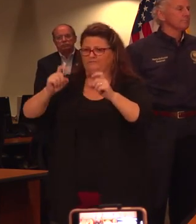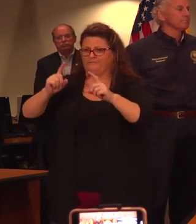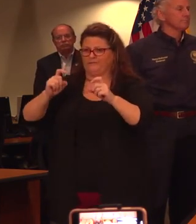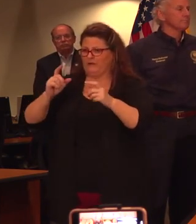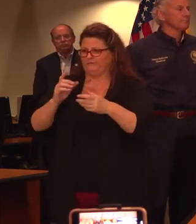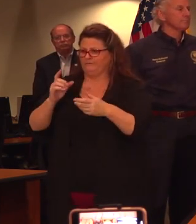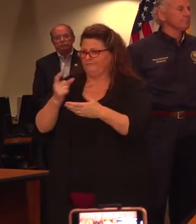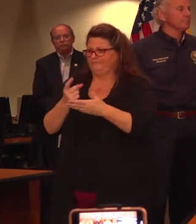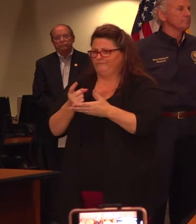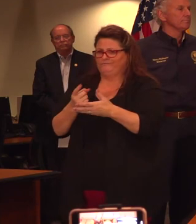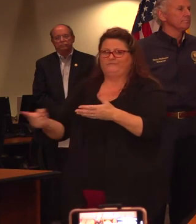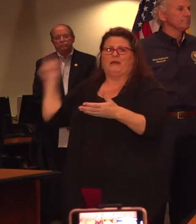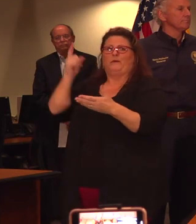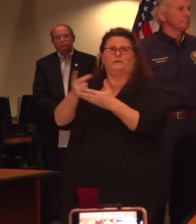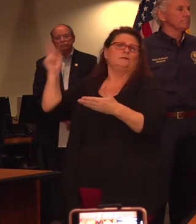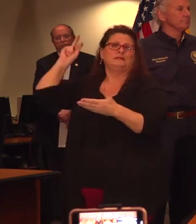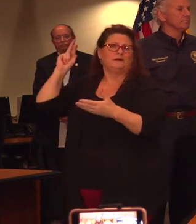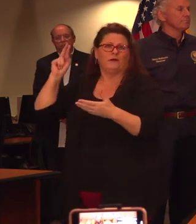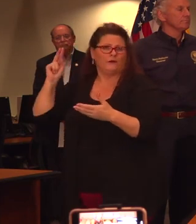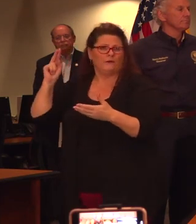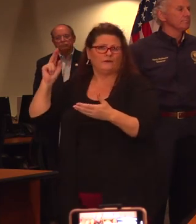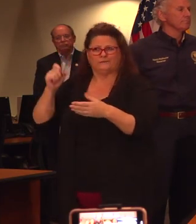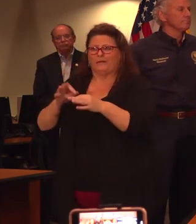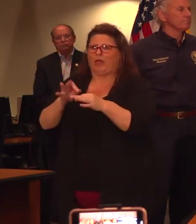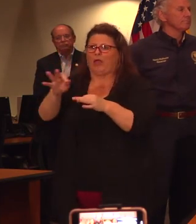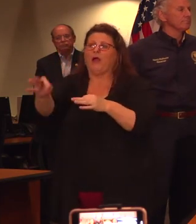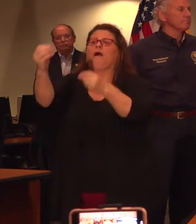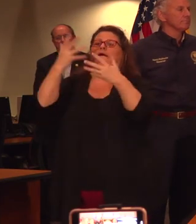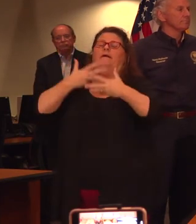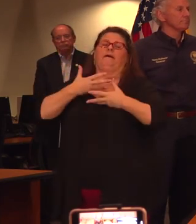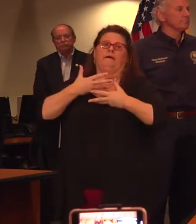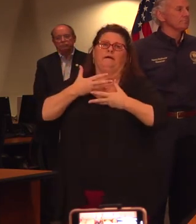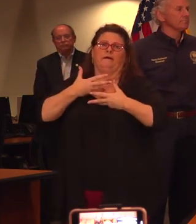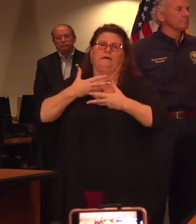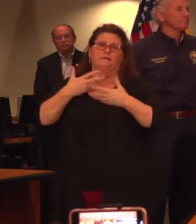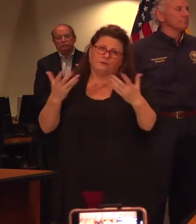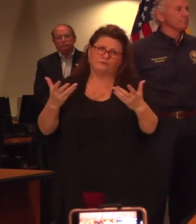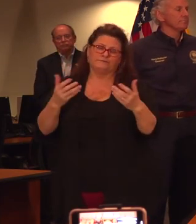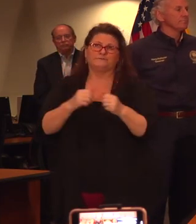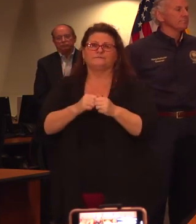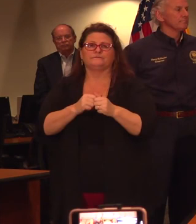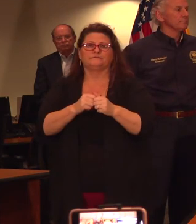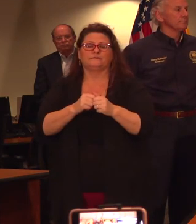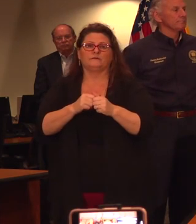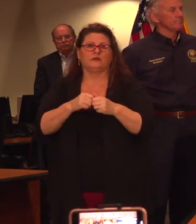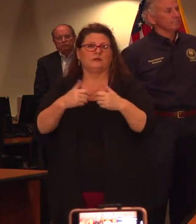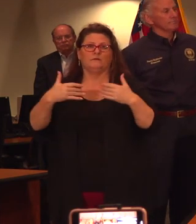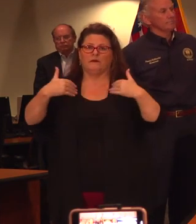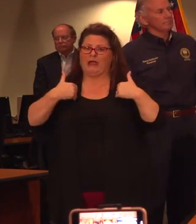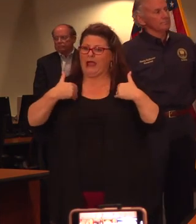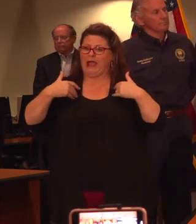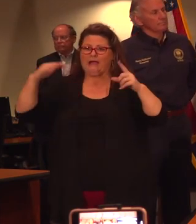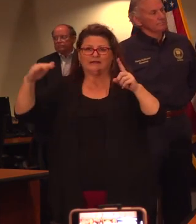a week or more ago. So there's a delay in the effect on the curve. So there are bumps and dips in